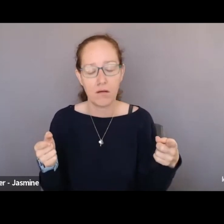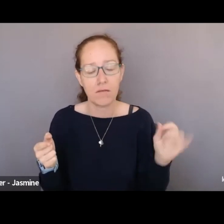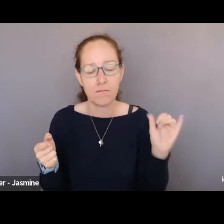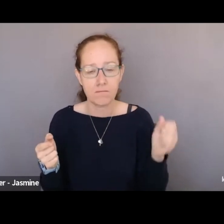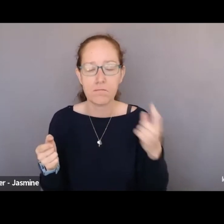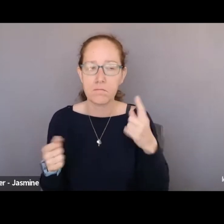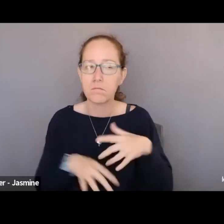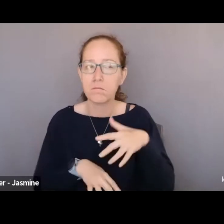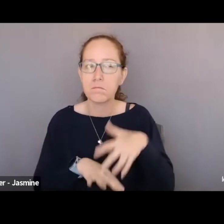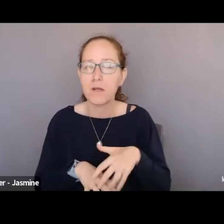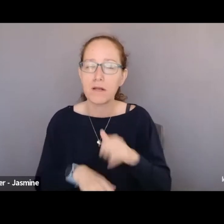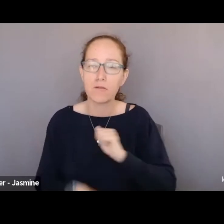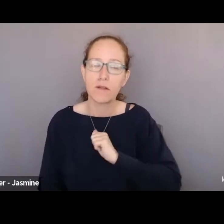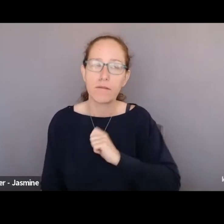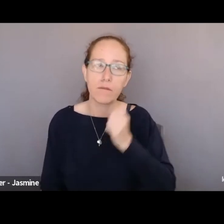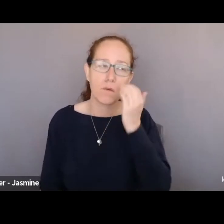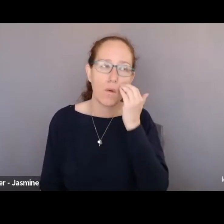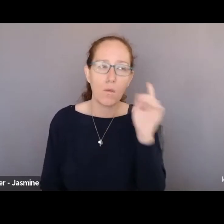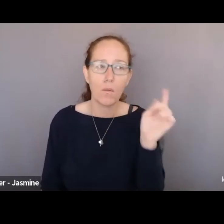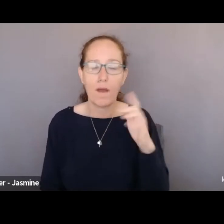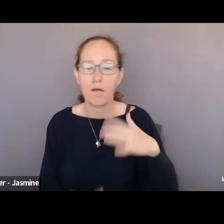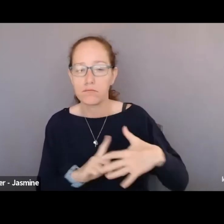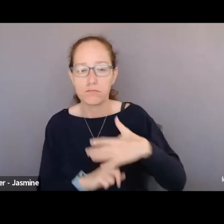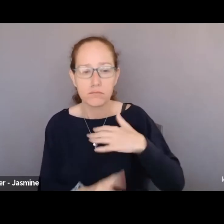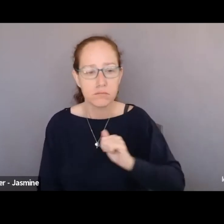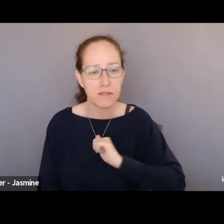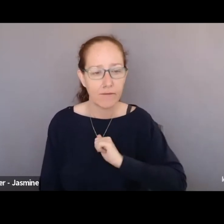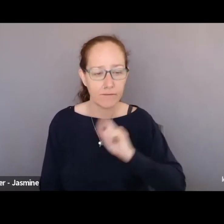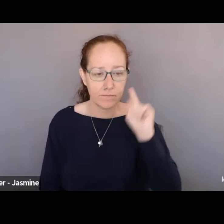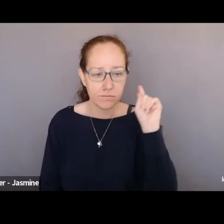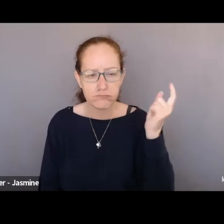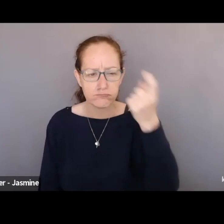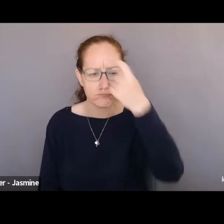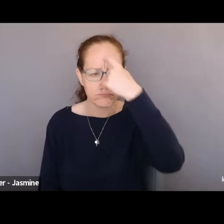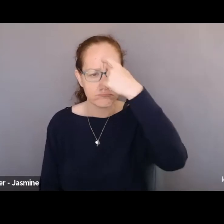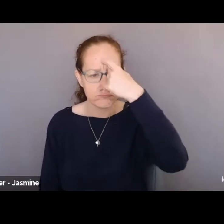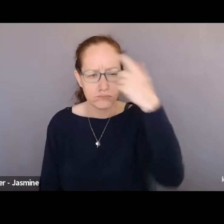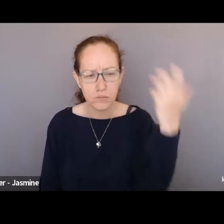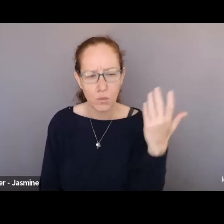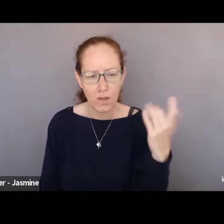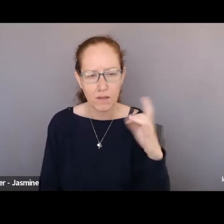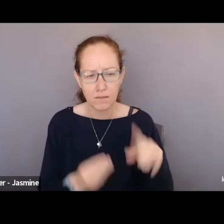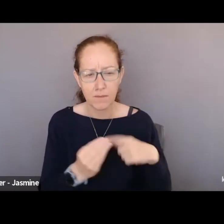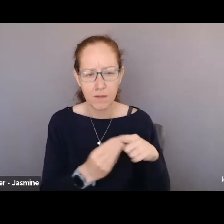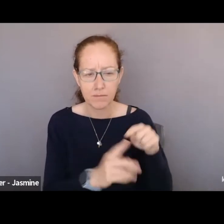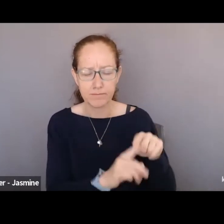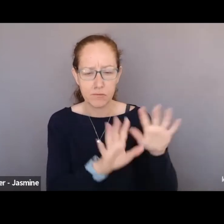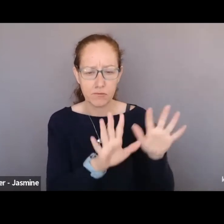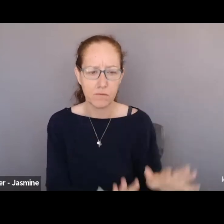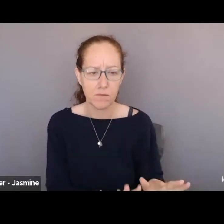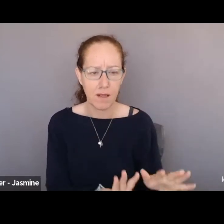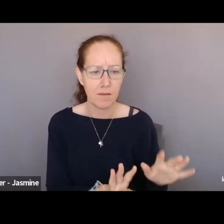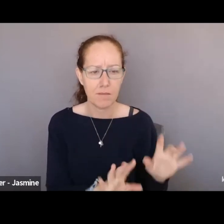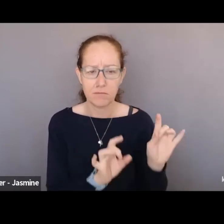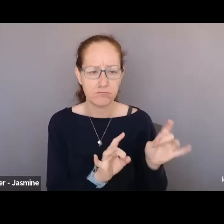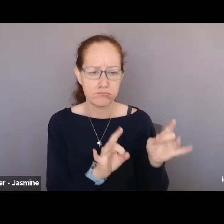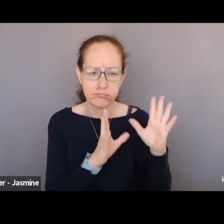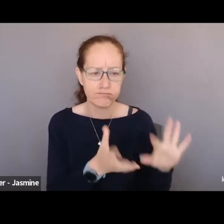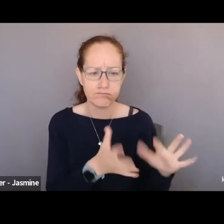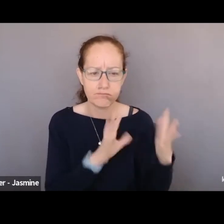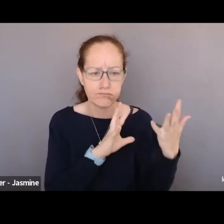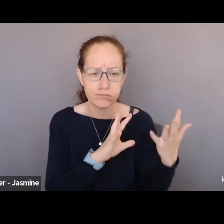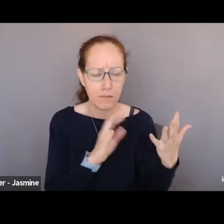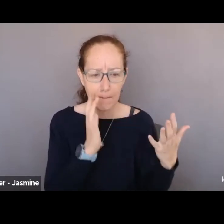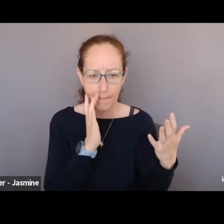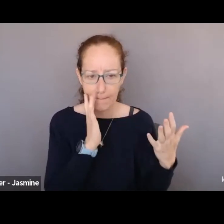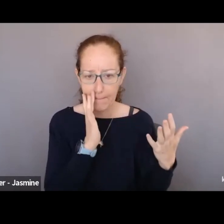you are, what's on the top of your mind in relation to the climate crisis. So you can follow the link that's